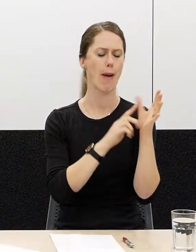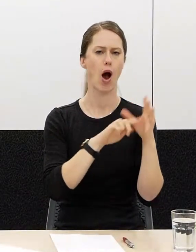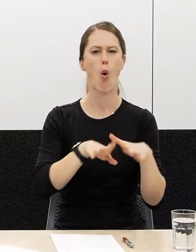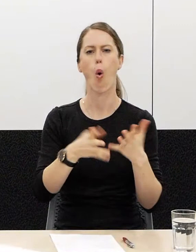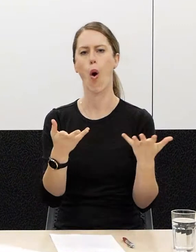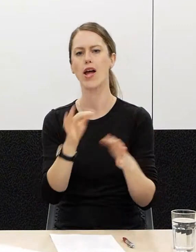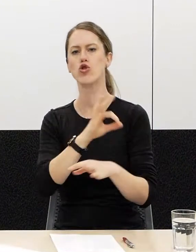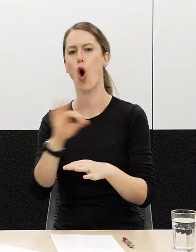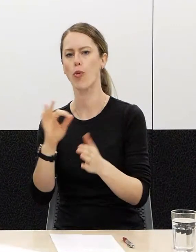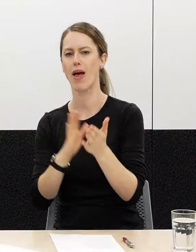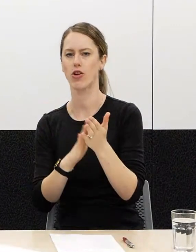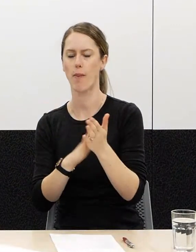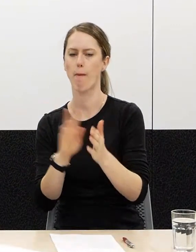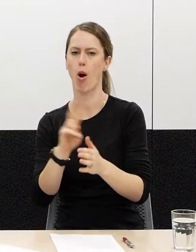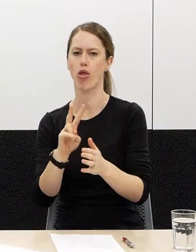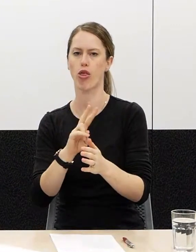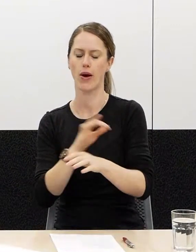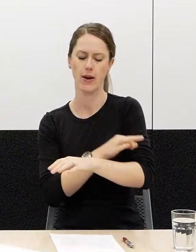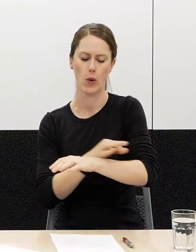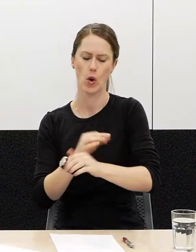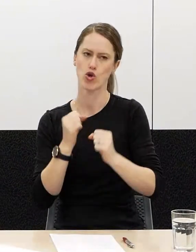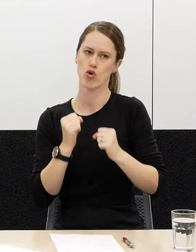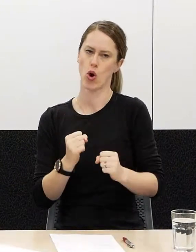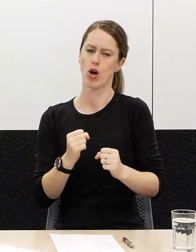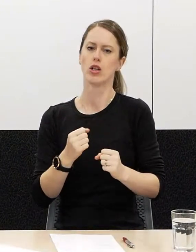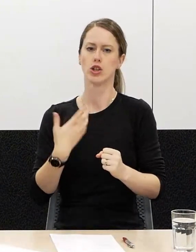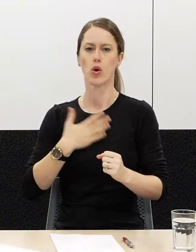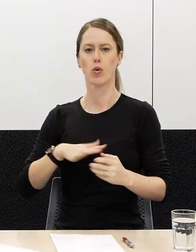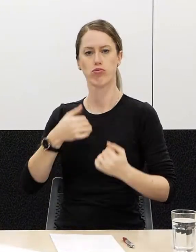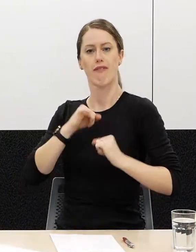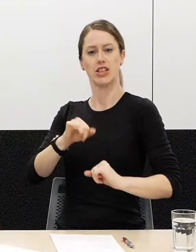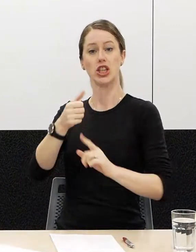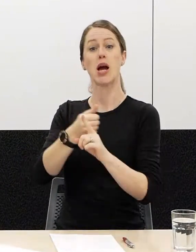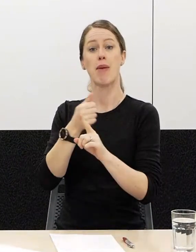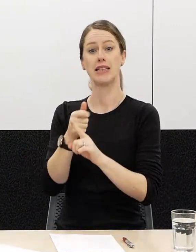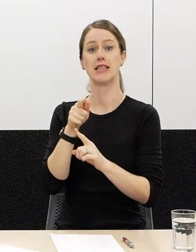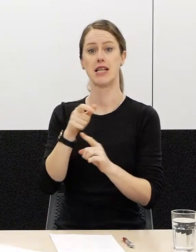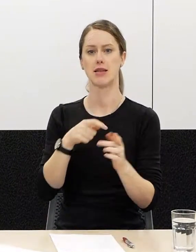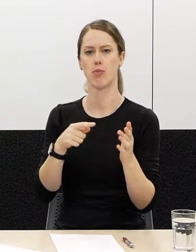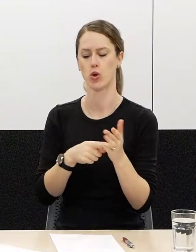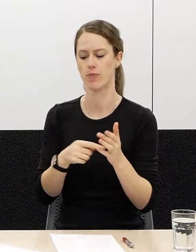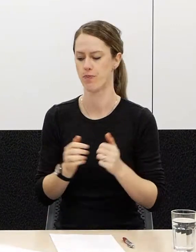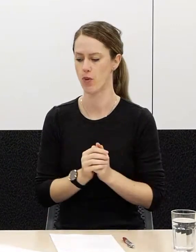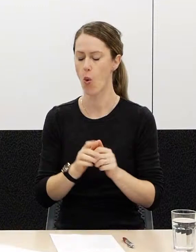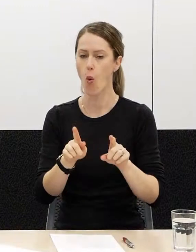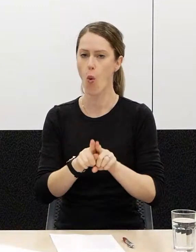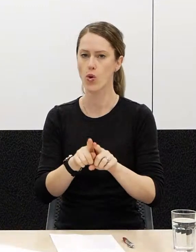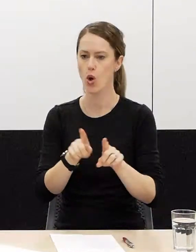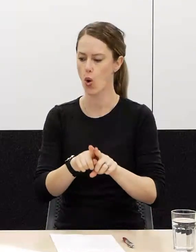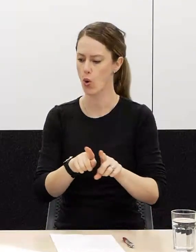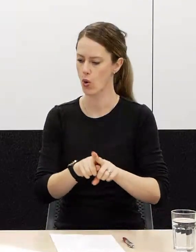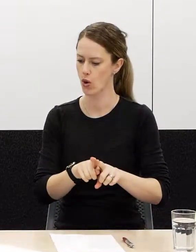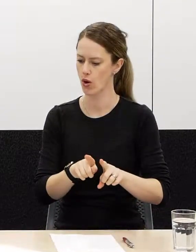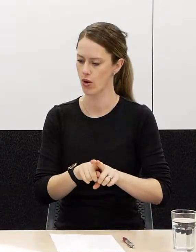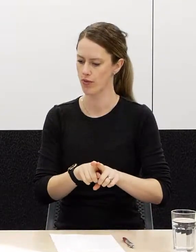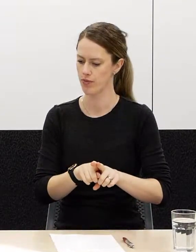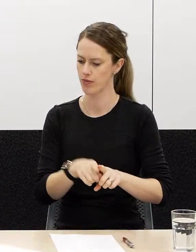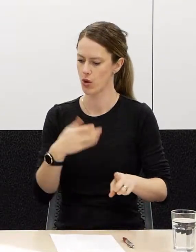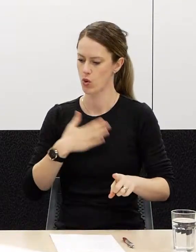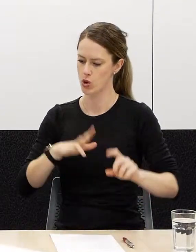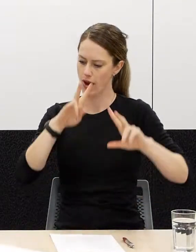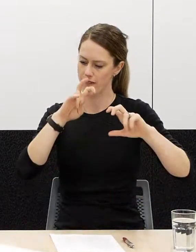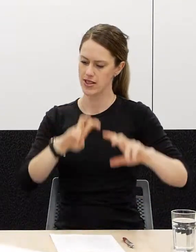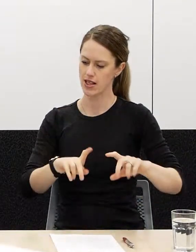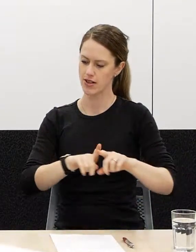non-melanoma skin cancers. So strengthening prevention campaigns there is important. And finally, we want to